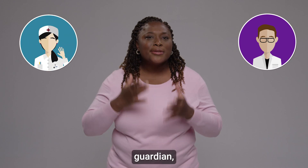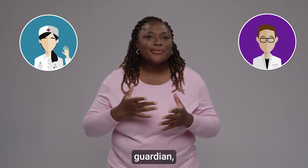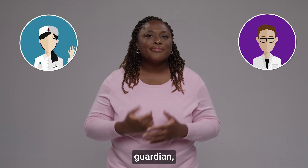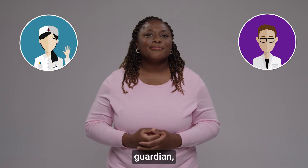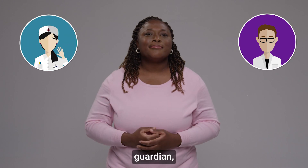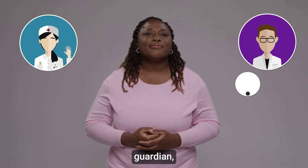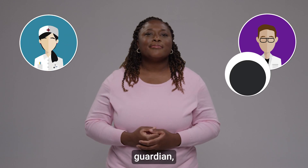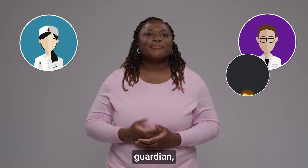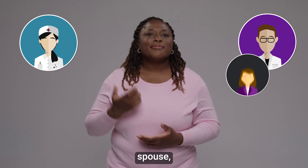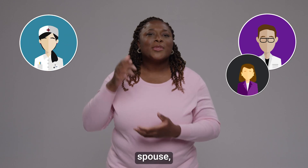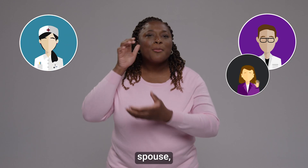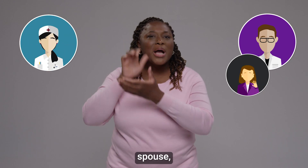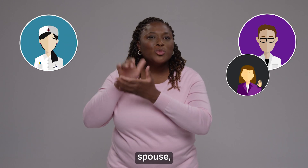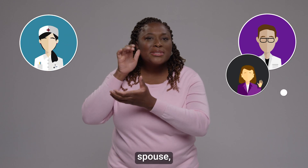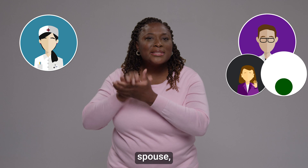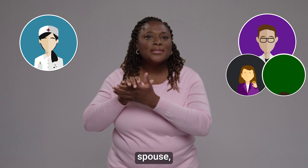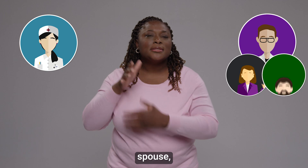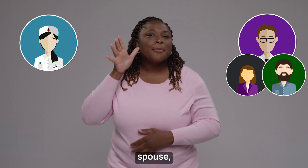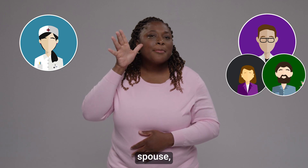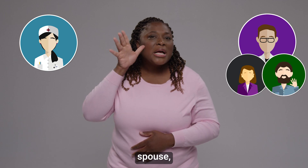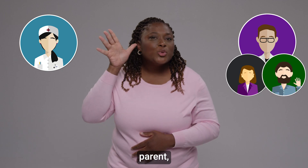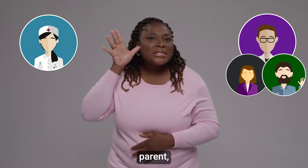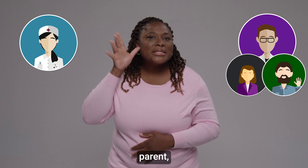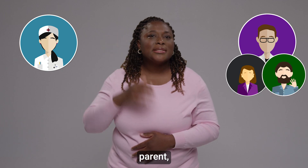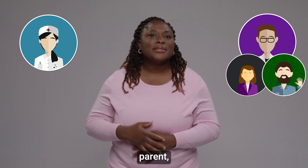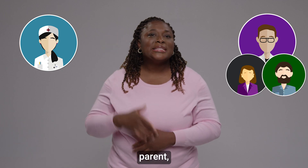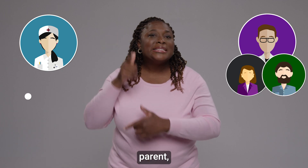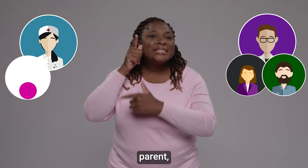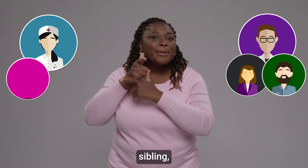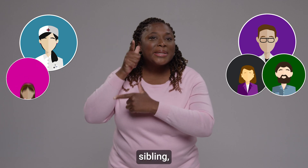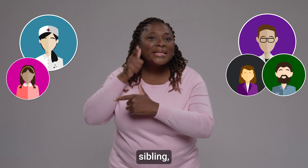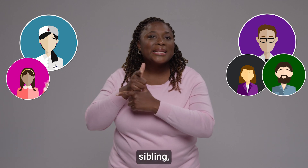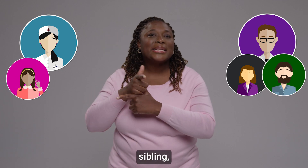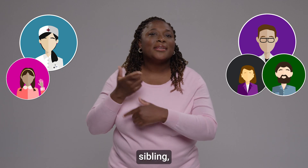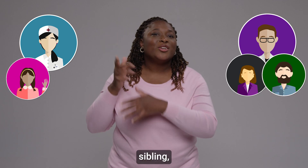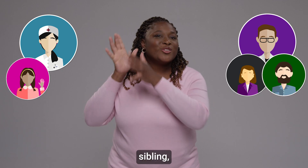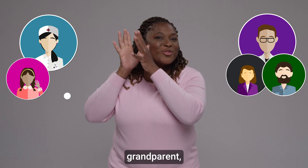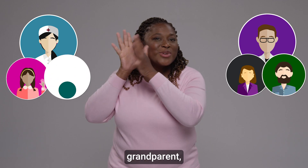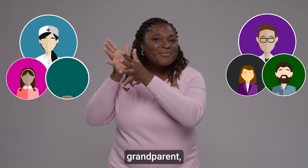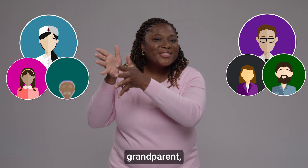guardian, spouse, parent, sibling, grandparent,